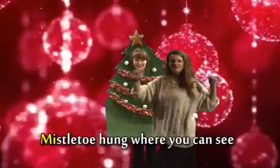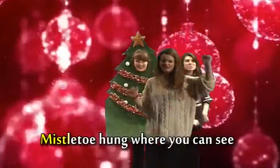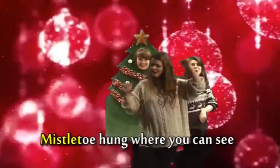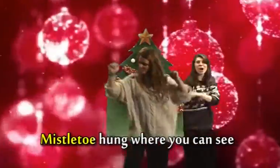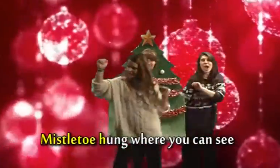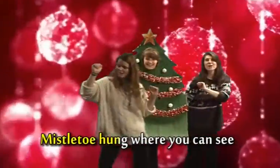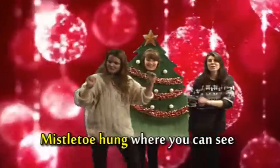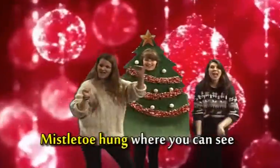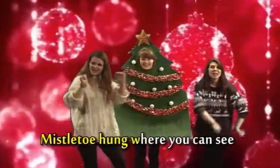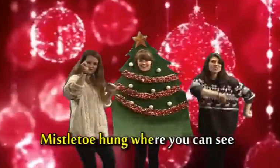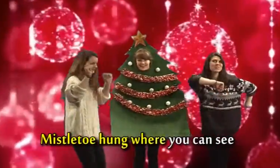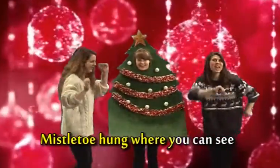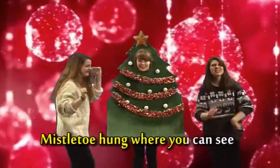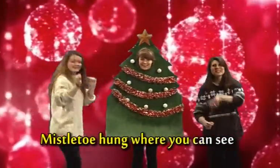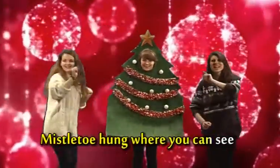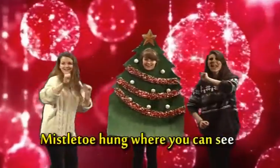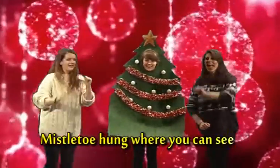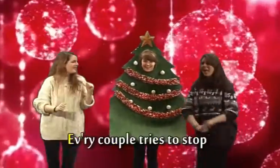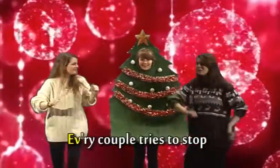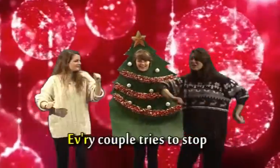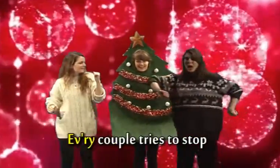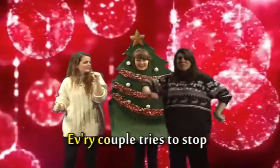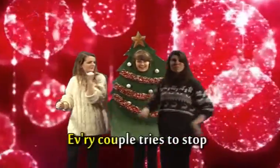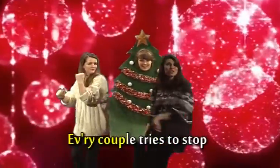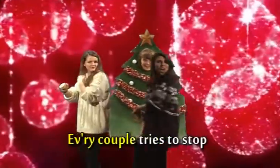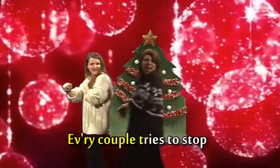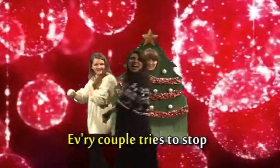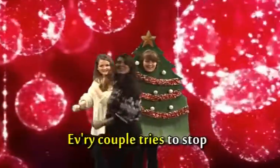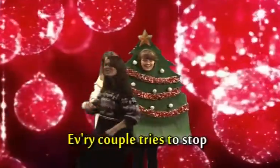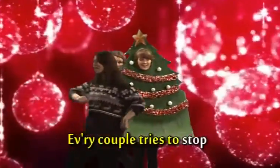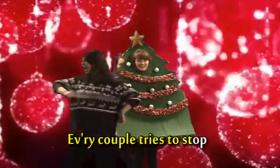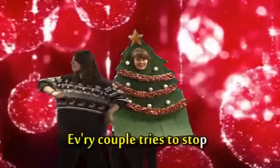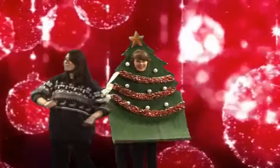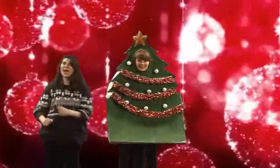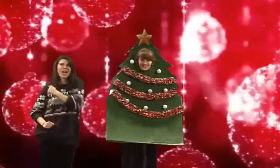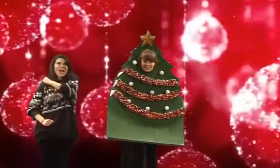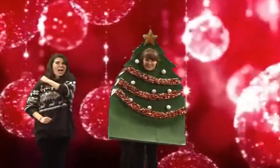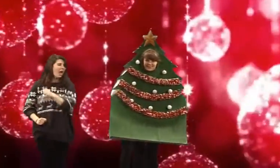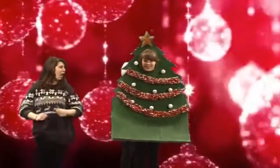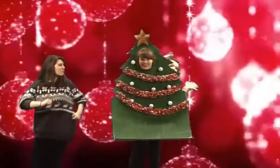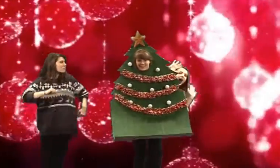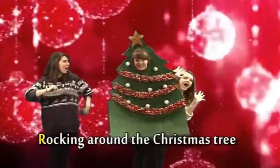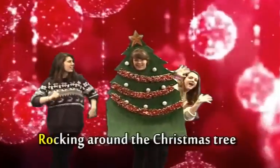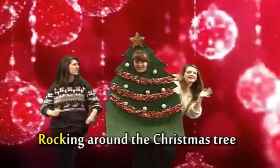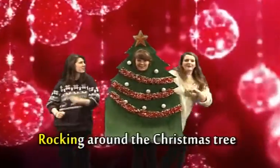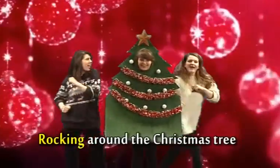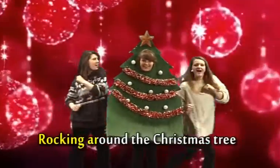Mistletoe hung where you can see every couple tries to stop. Rocking around